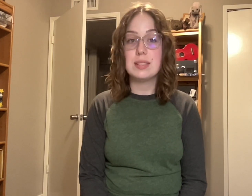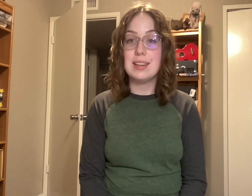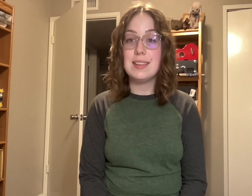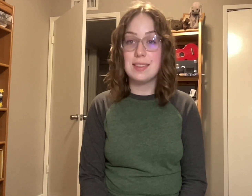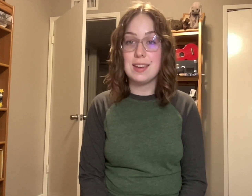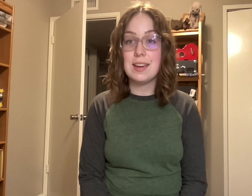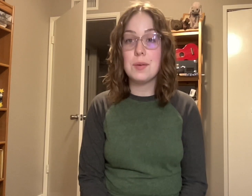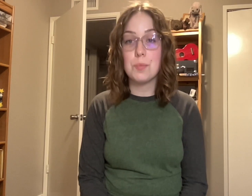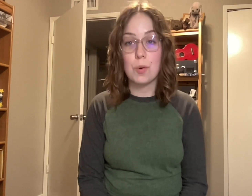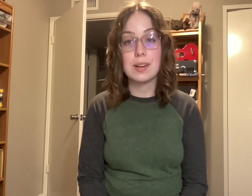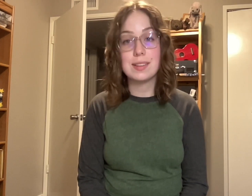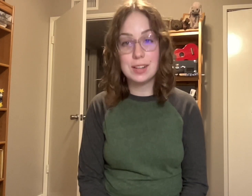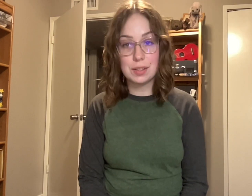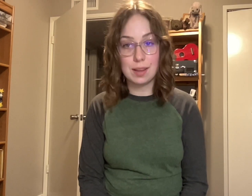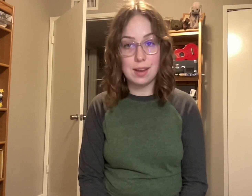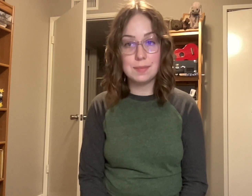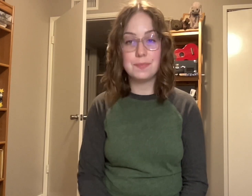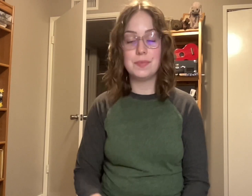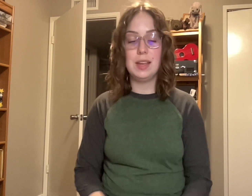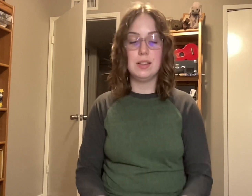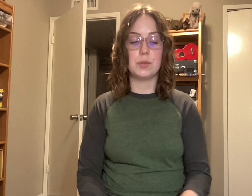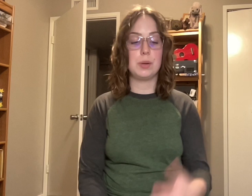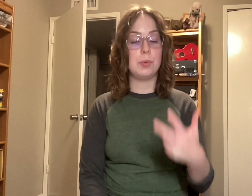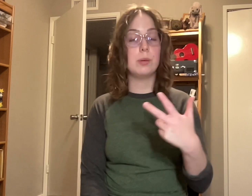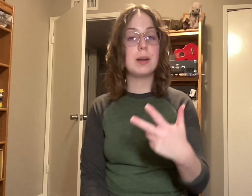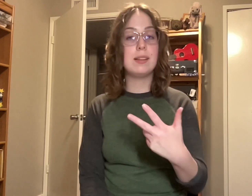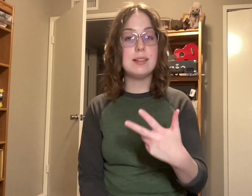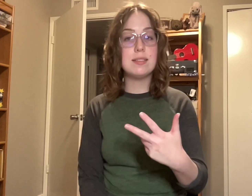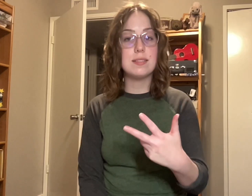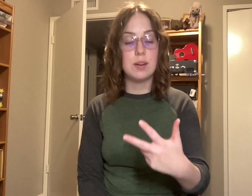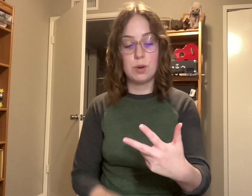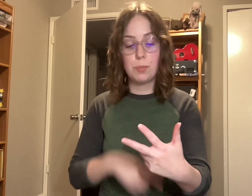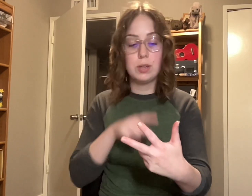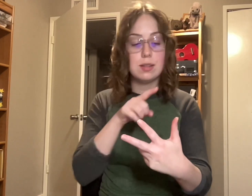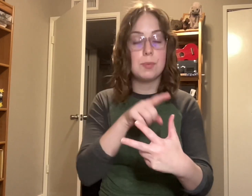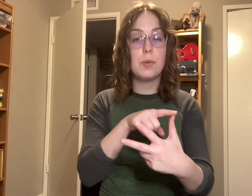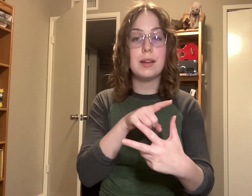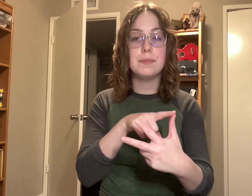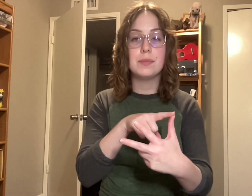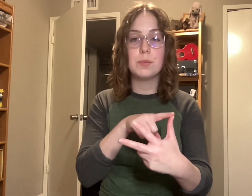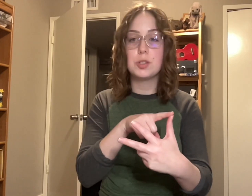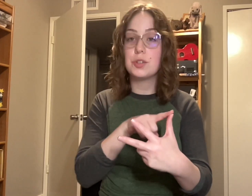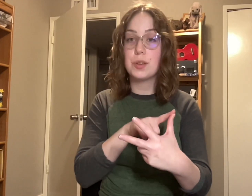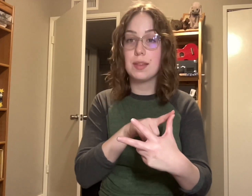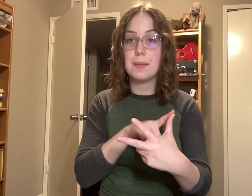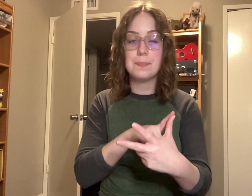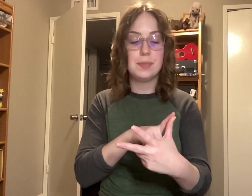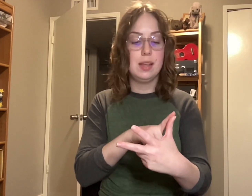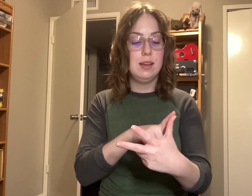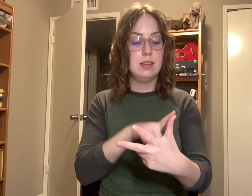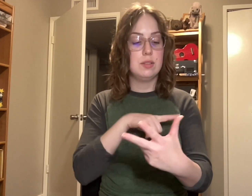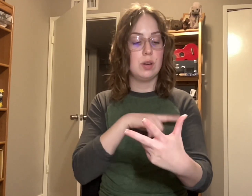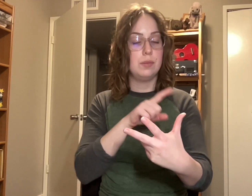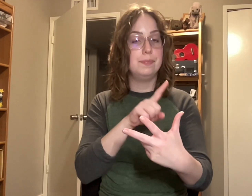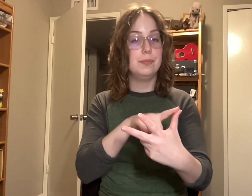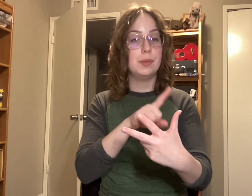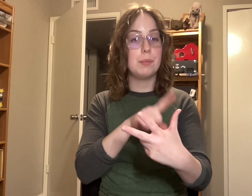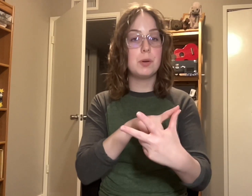see thee more clearly. So we're going to pull up our list, and we're going to point to number 1, which is your thumb. So number